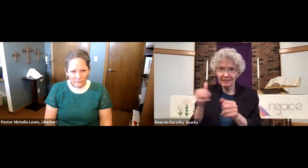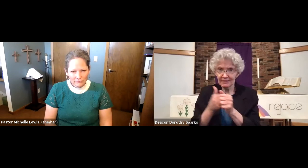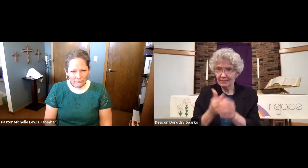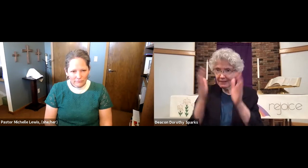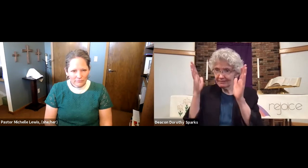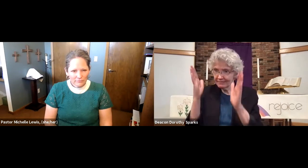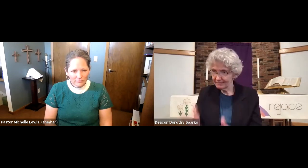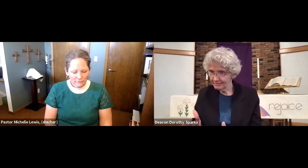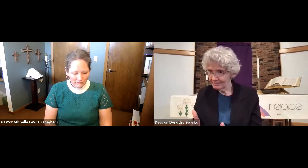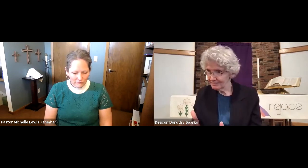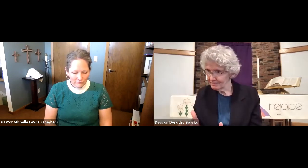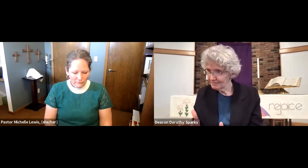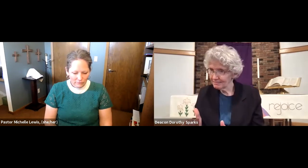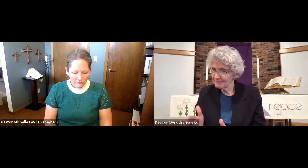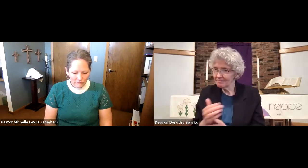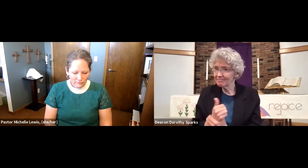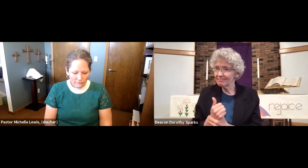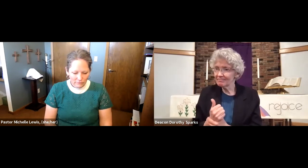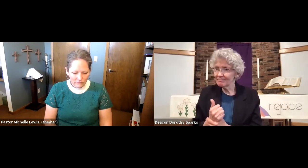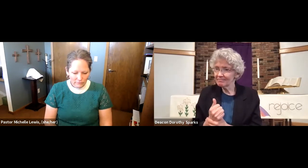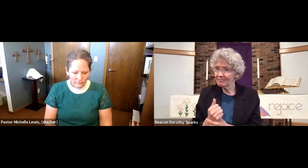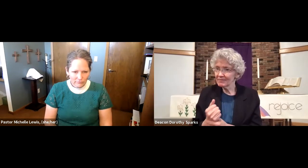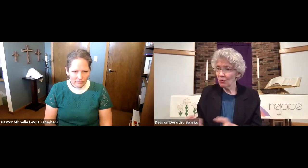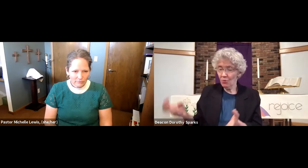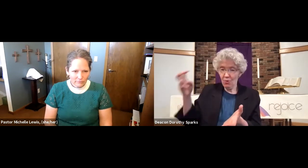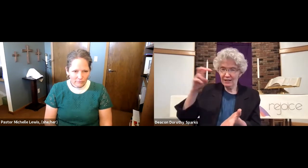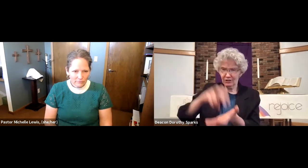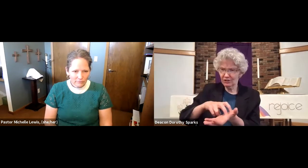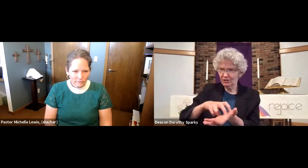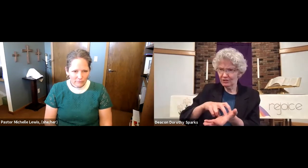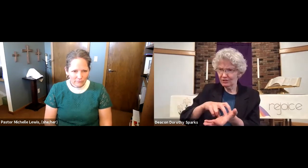we wait and we wonder with the disciples.